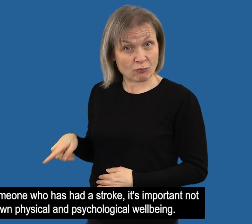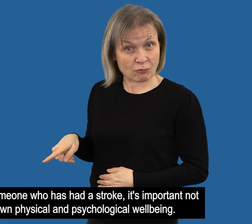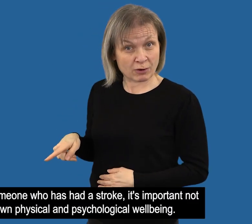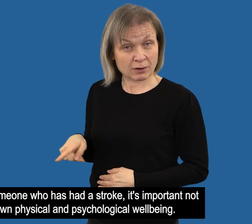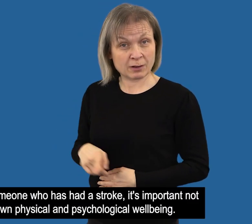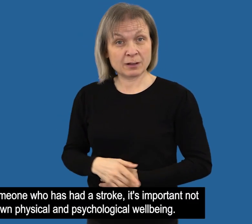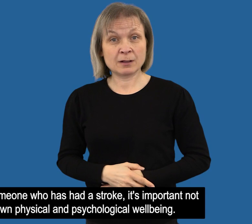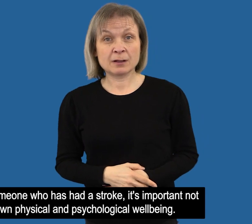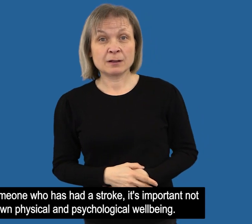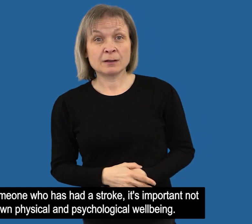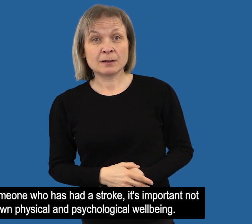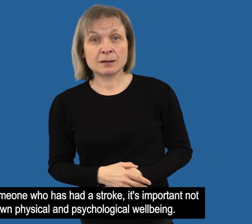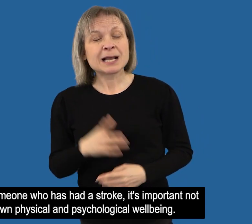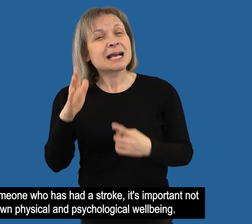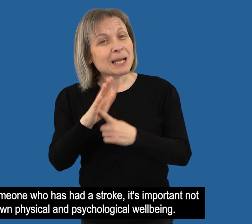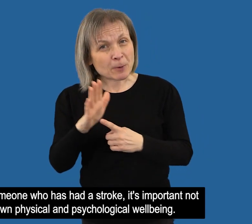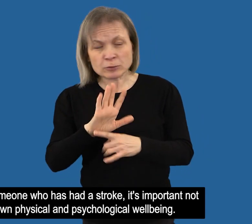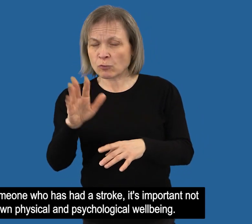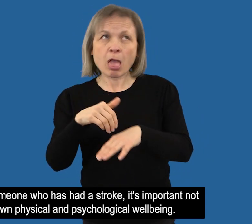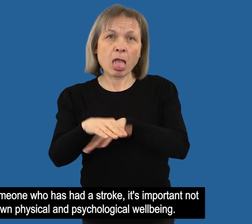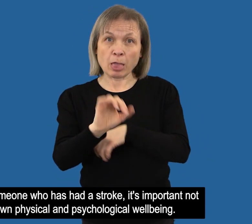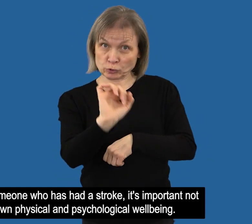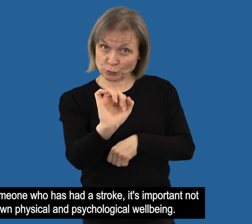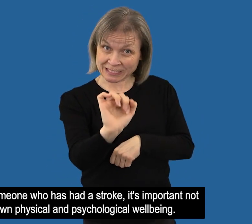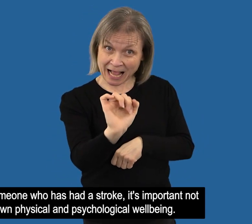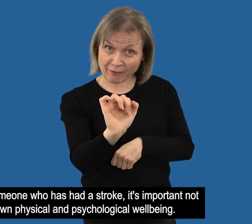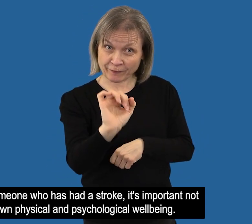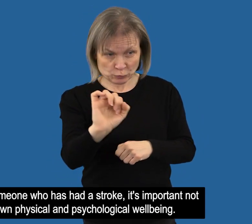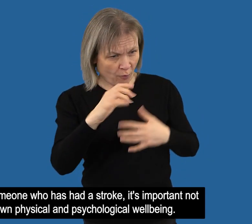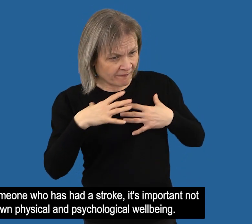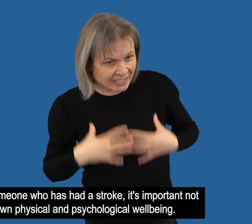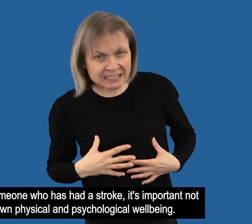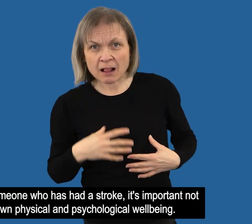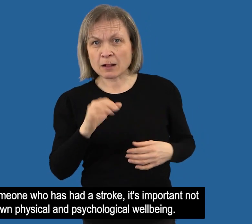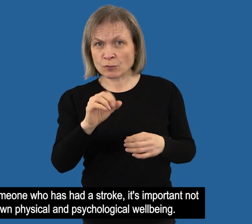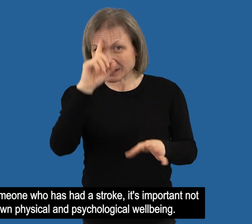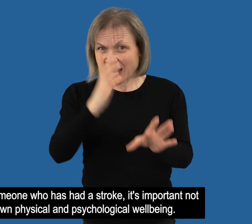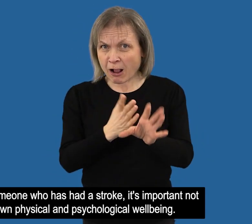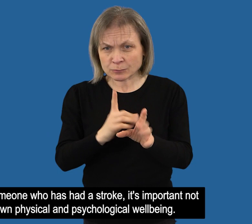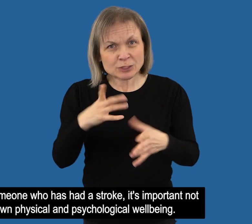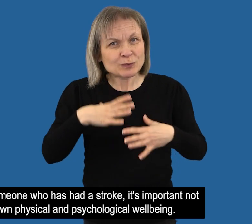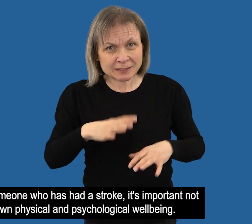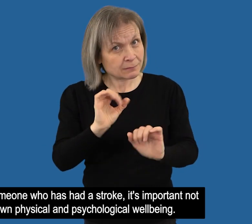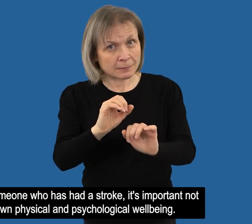If you're caring for someone who has had a stroke, it's important not to neglect your own physical and psychological well-being.